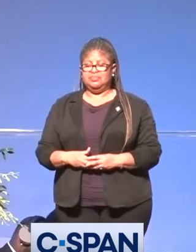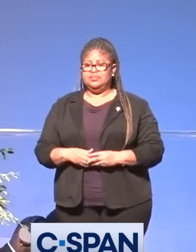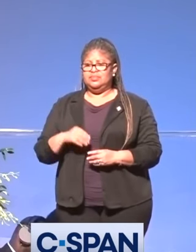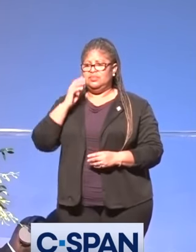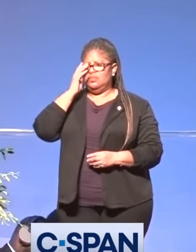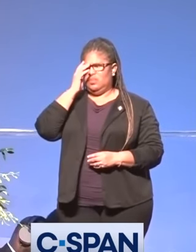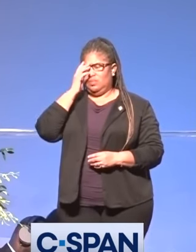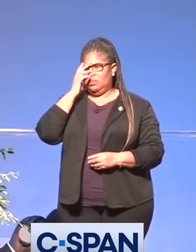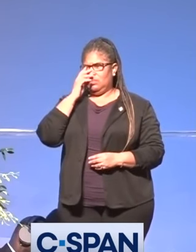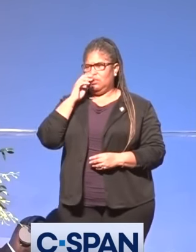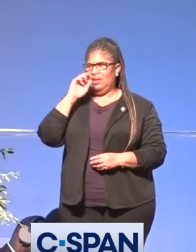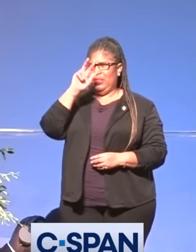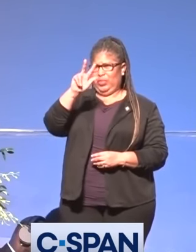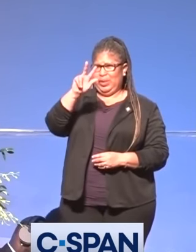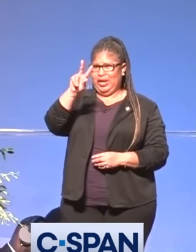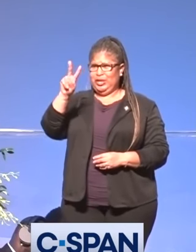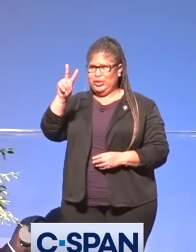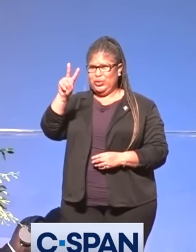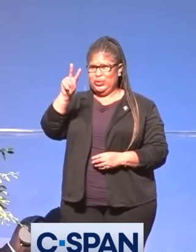3260